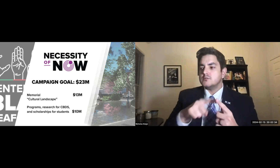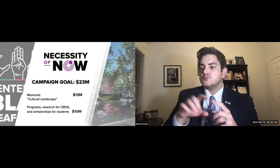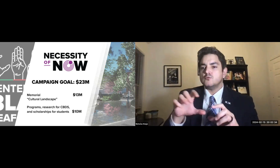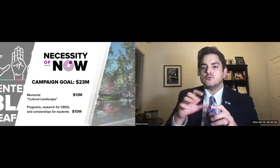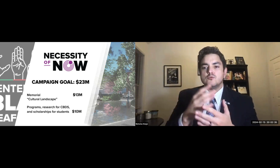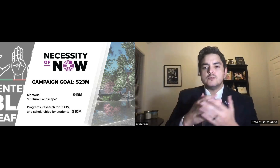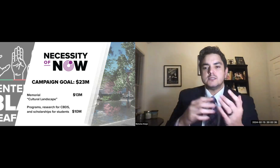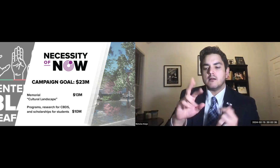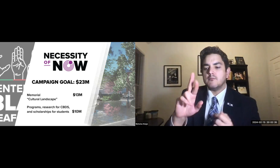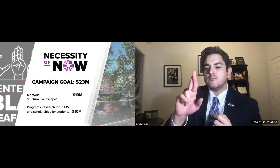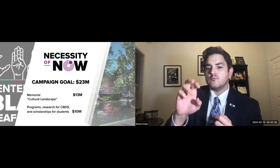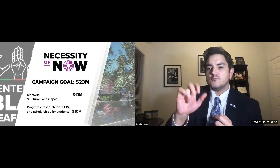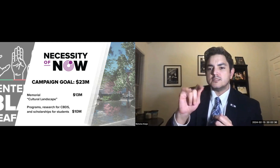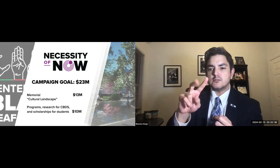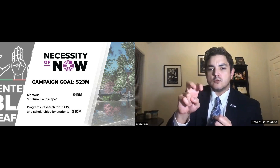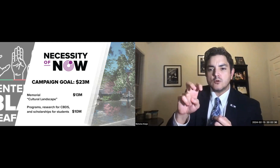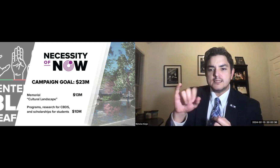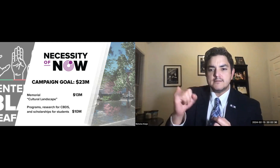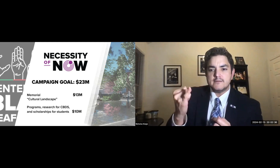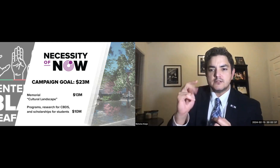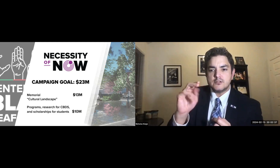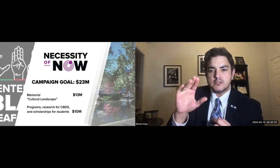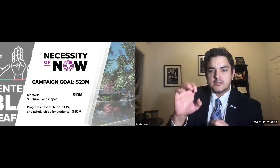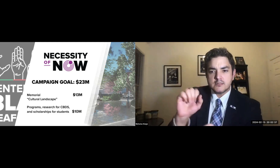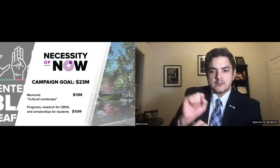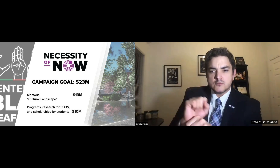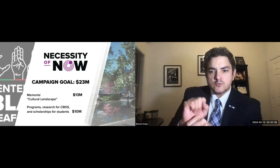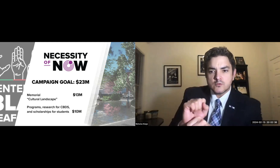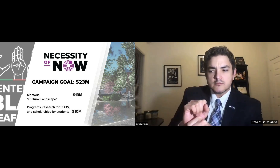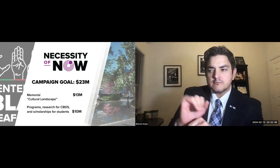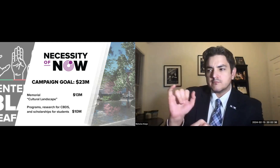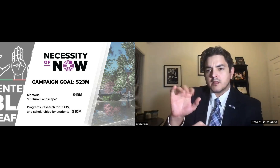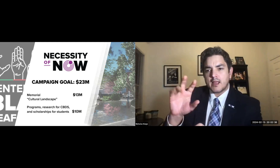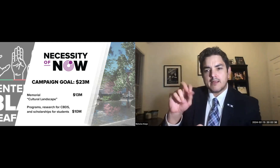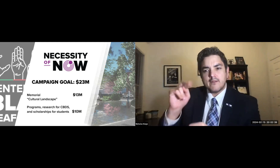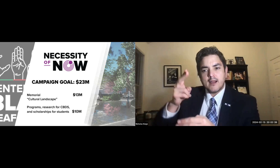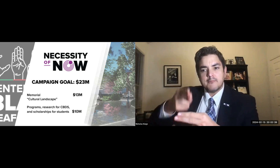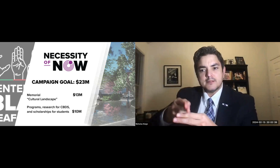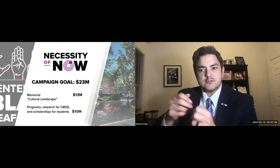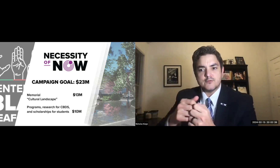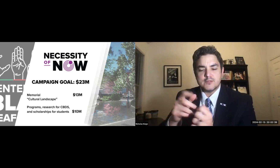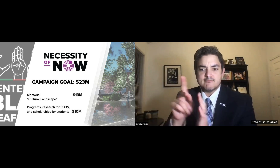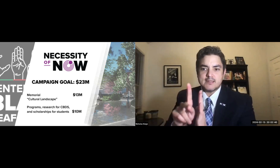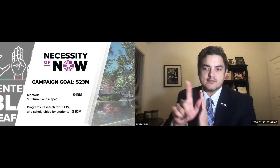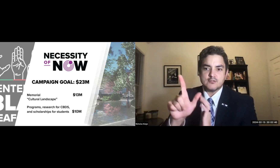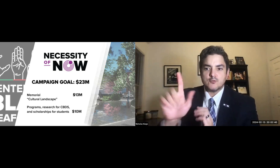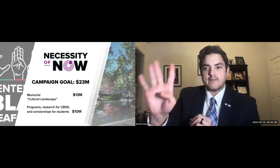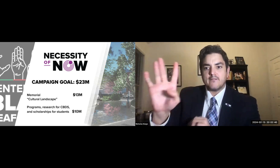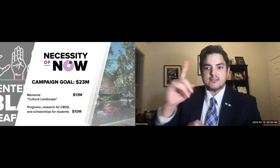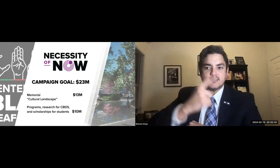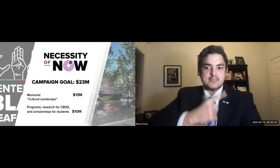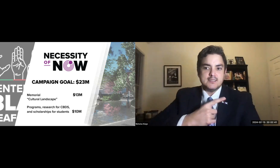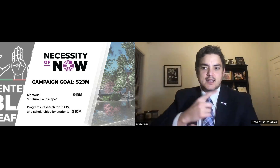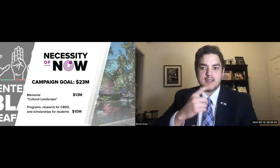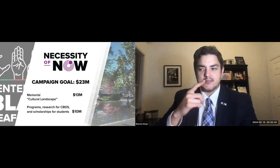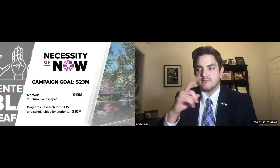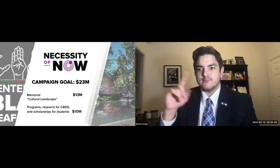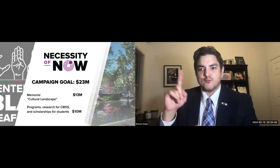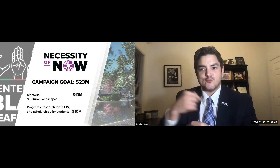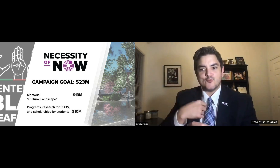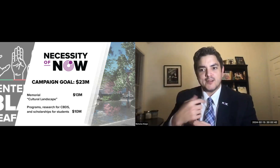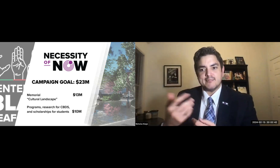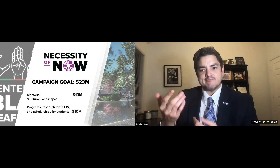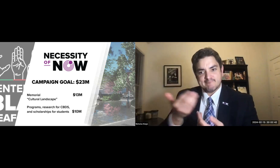to unearth those stories. And that's going to move us to do some restorative justice work. As